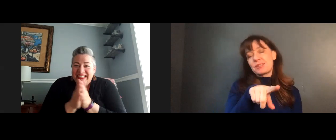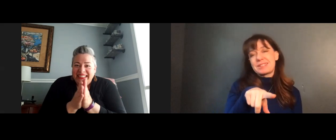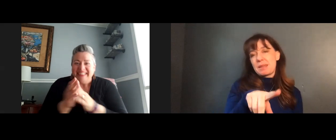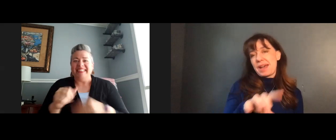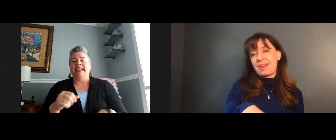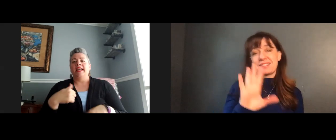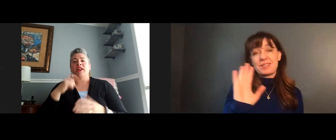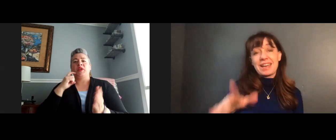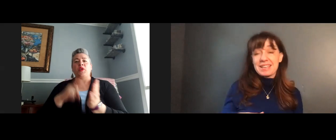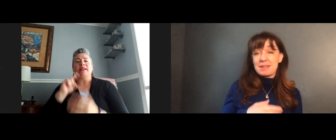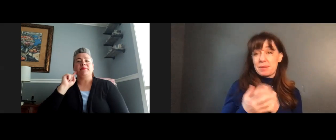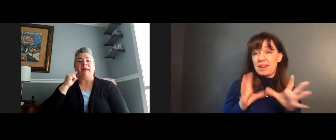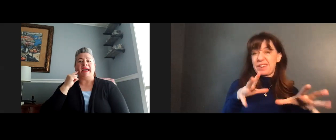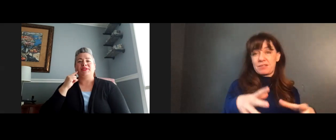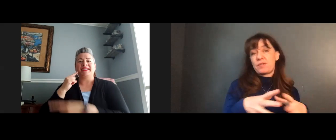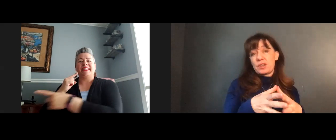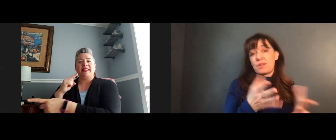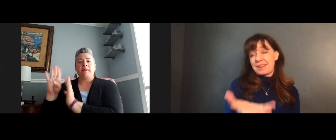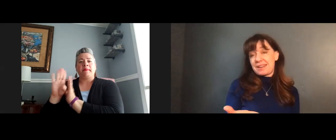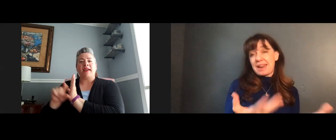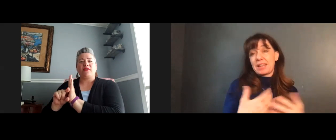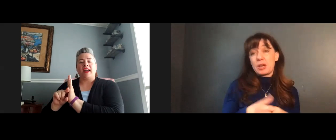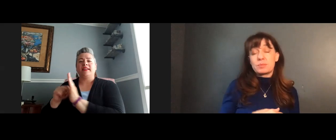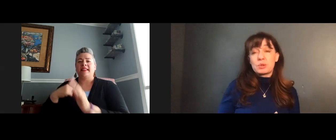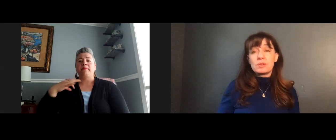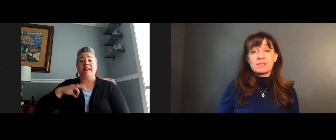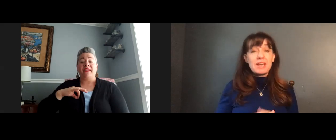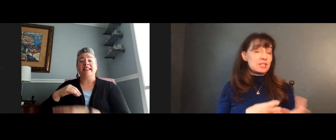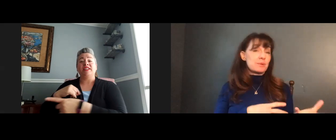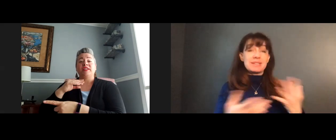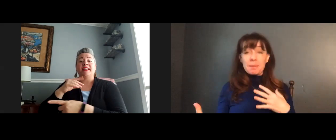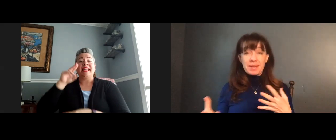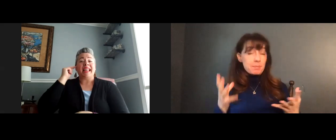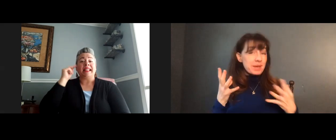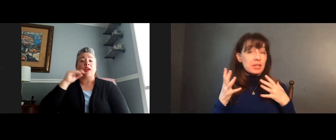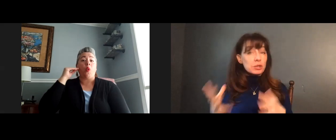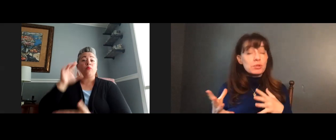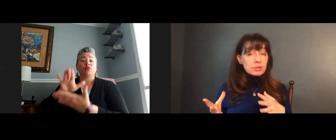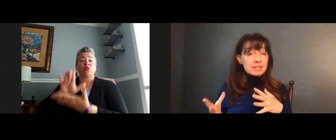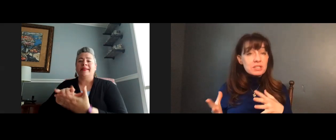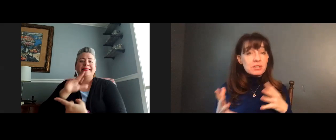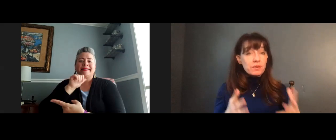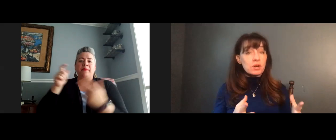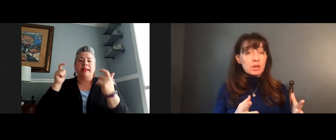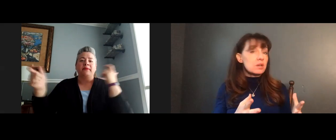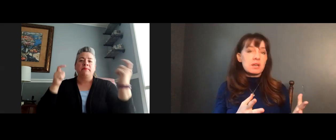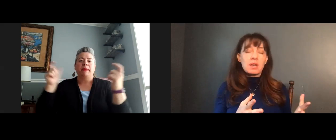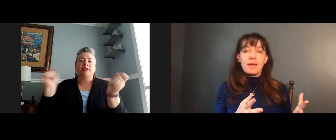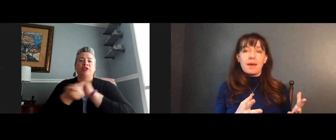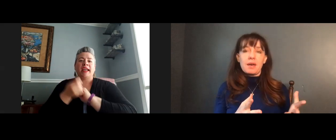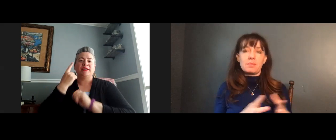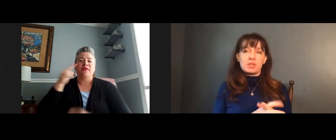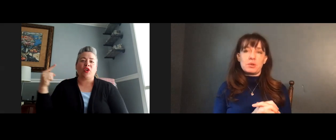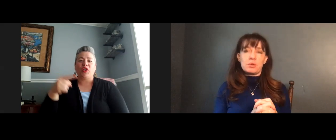notice patrick's in the background so that's kind of the benefit i don't know if you know that natalie homeschools so it's not been a big huge transition for her